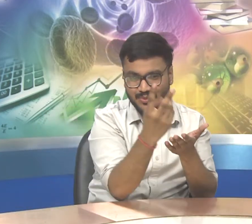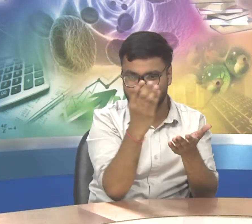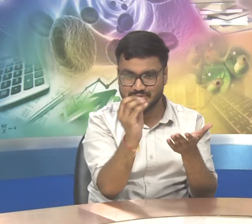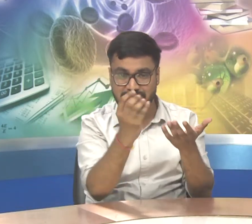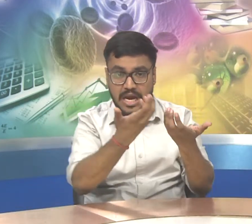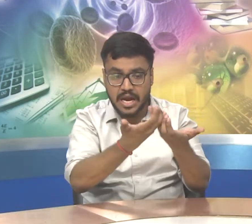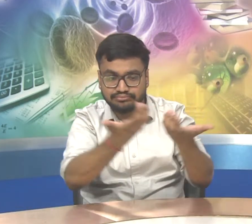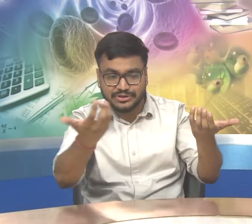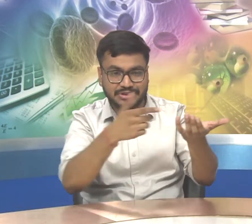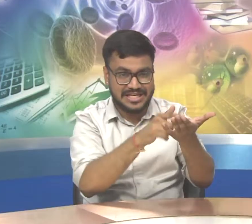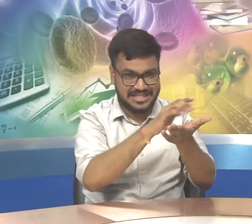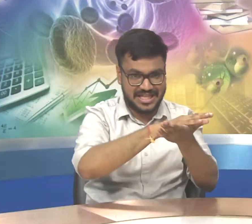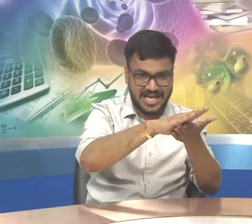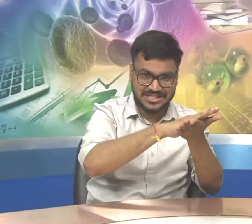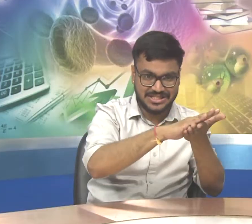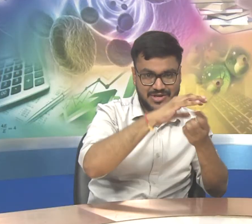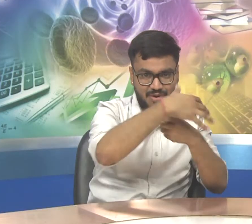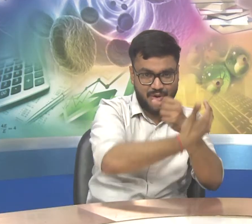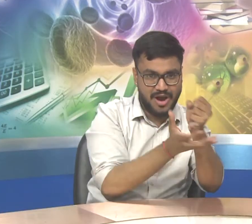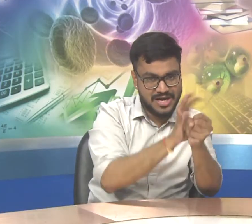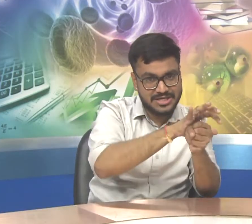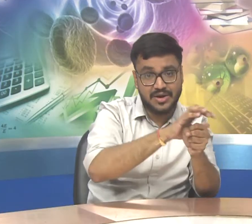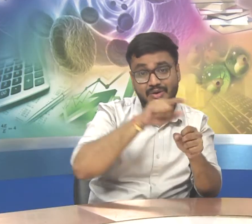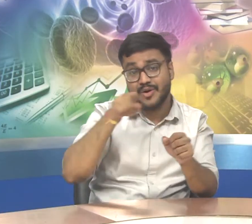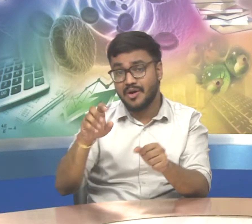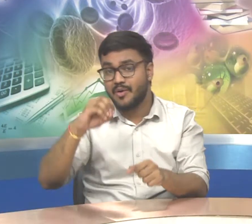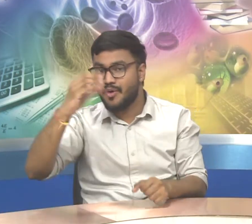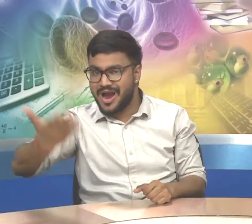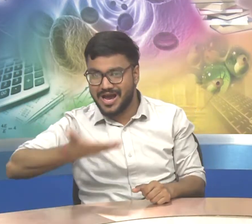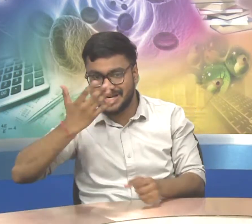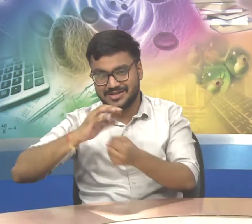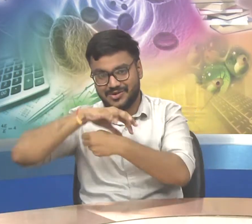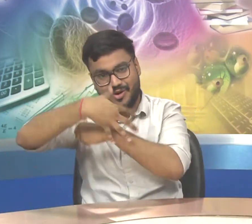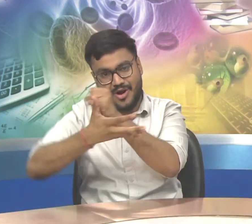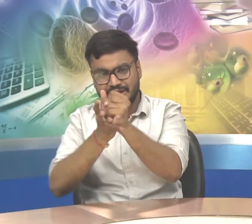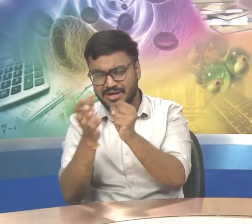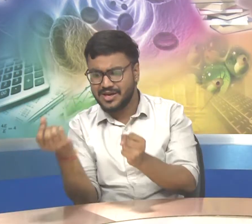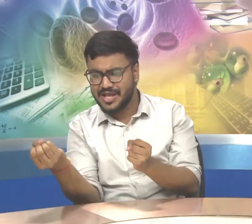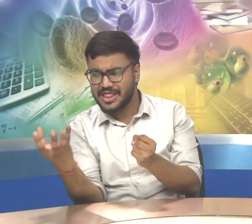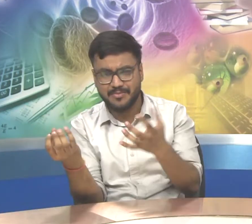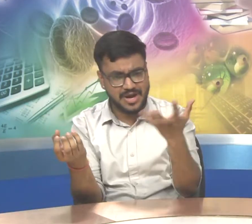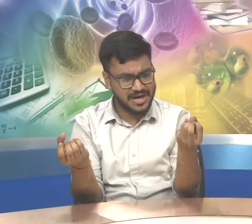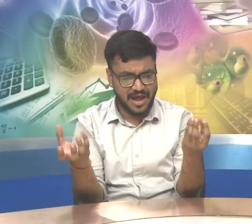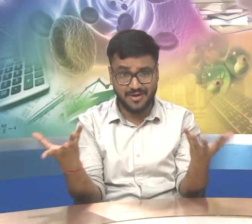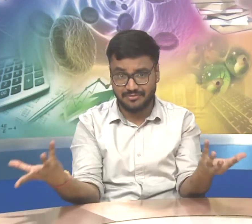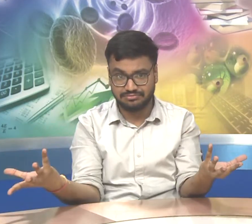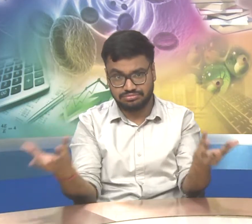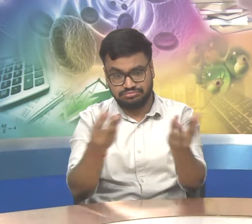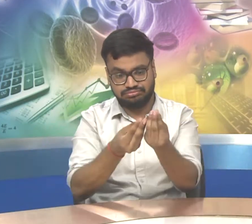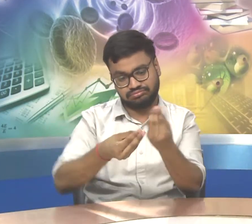Because we know that water has twice as many hydrogen atoms as oxygen